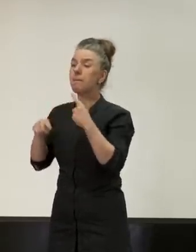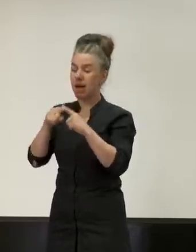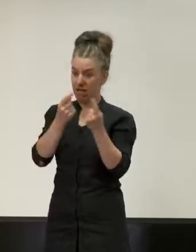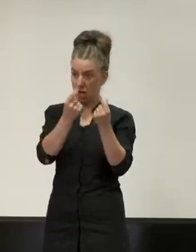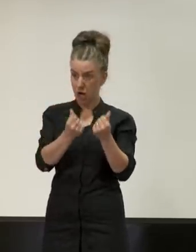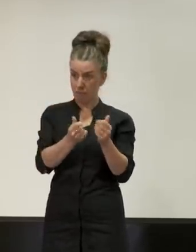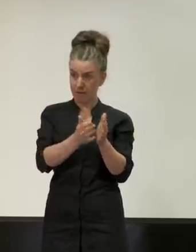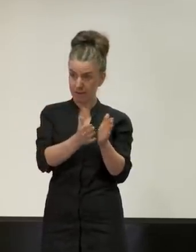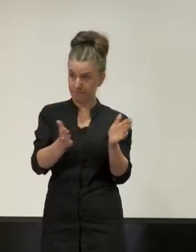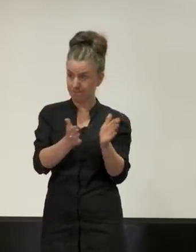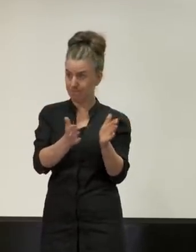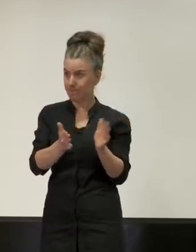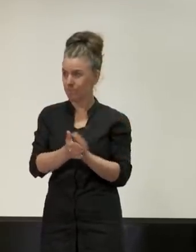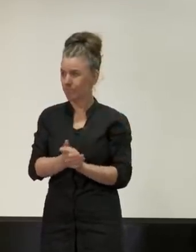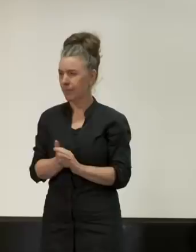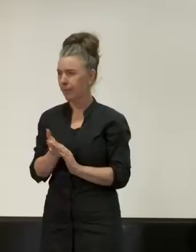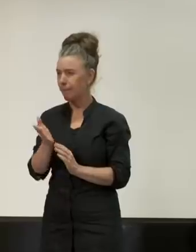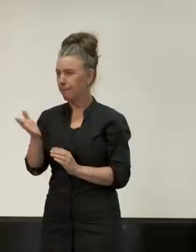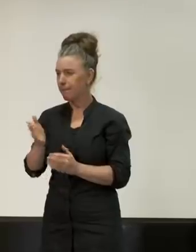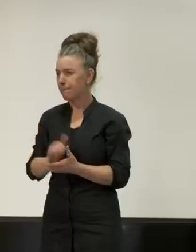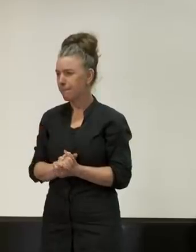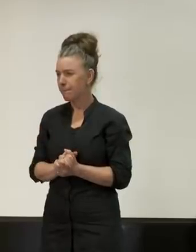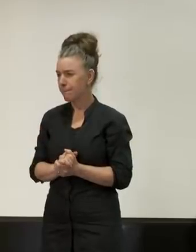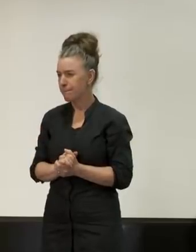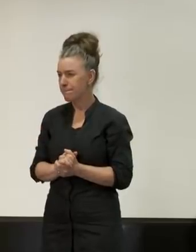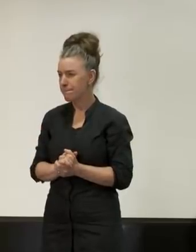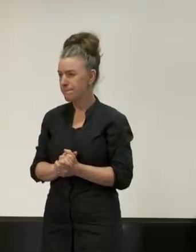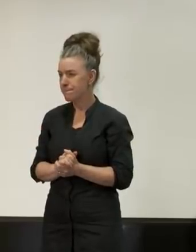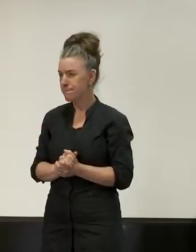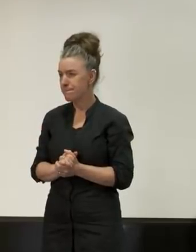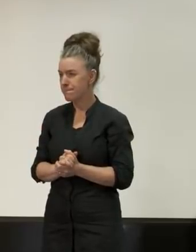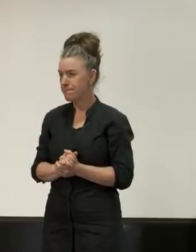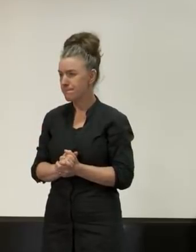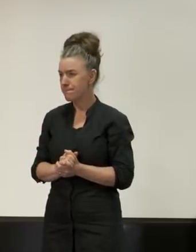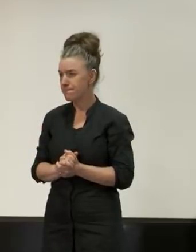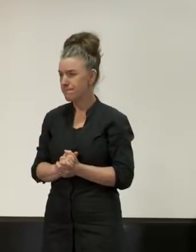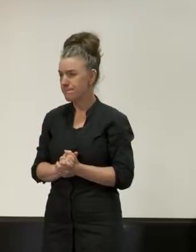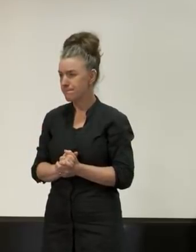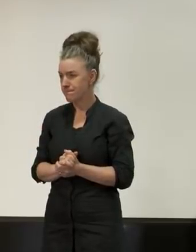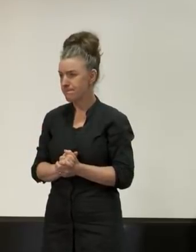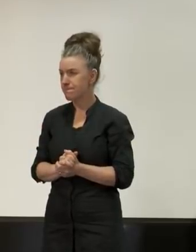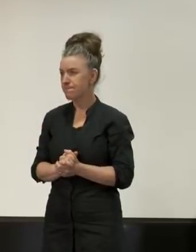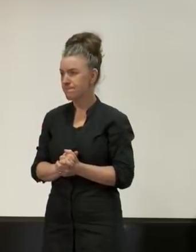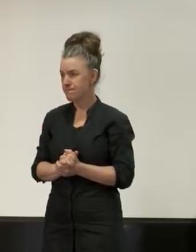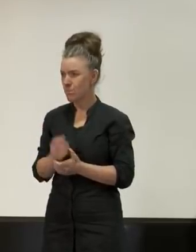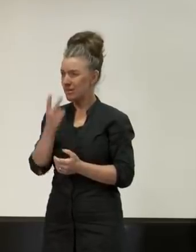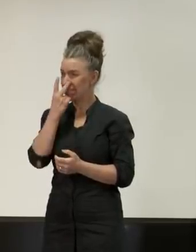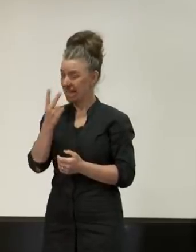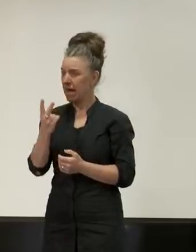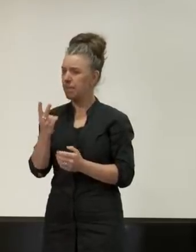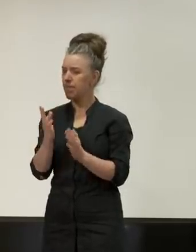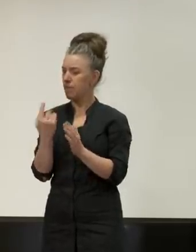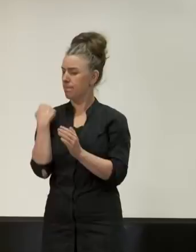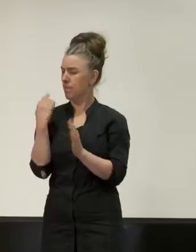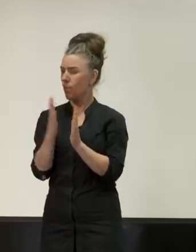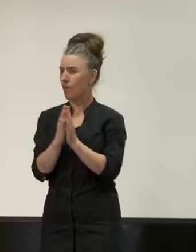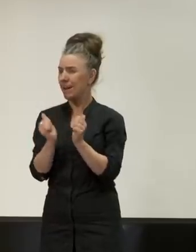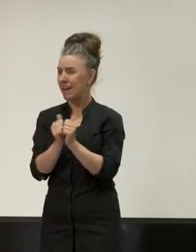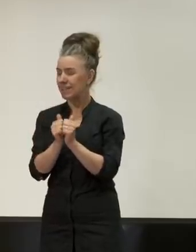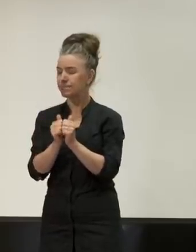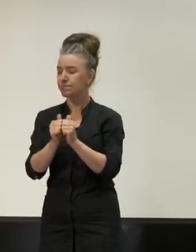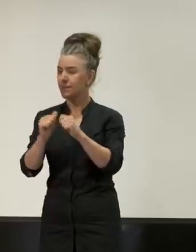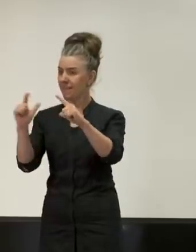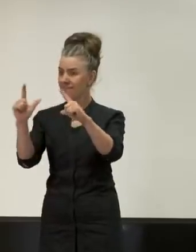you advocate social distancing at the moment when photographs have been published of you over the weekend